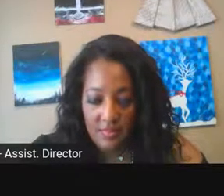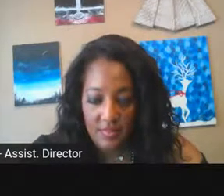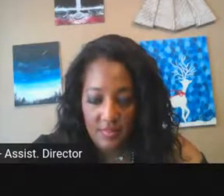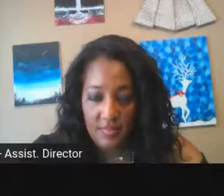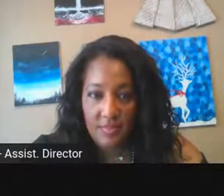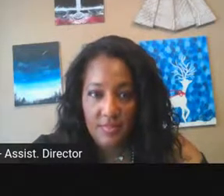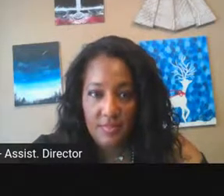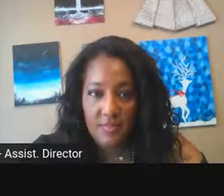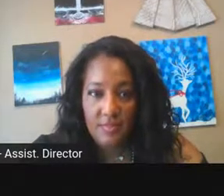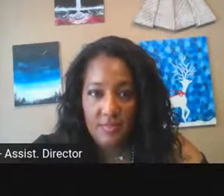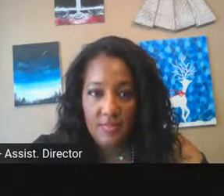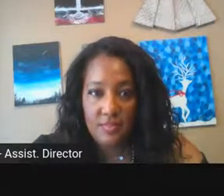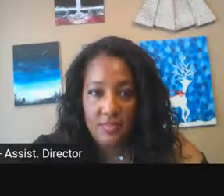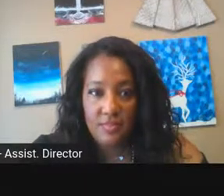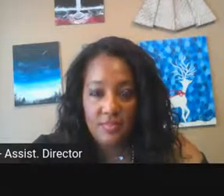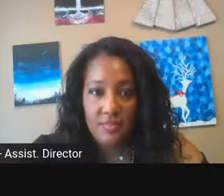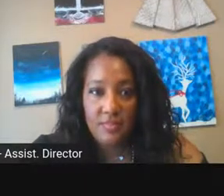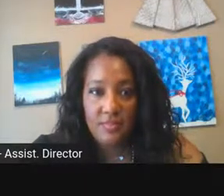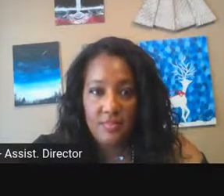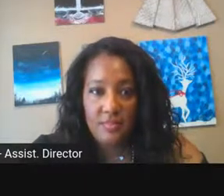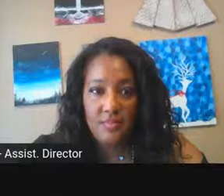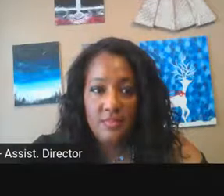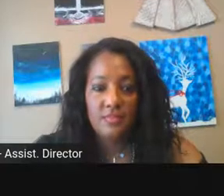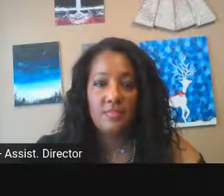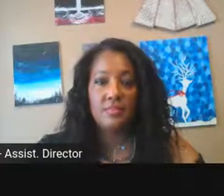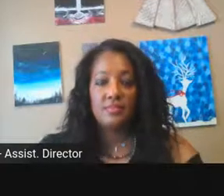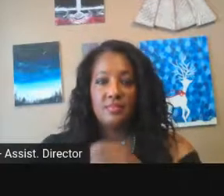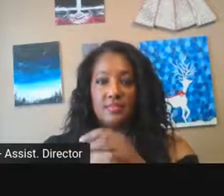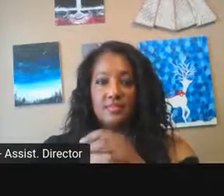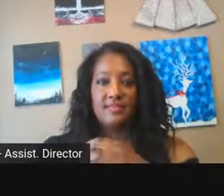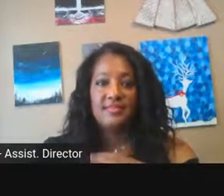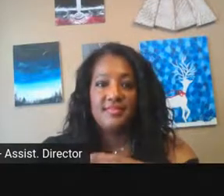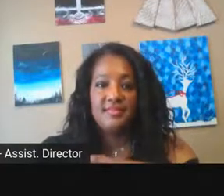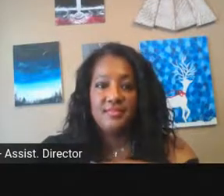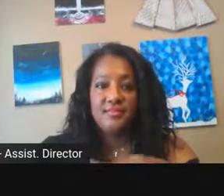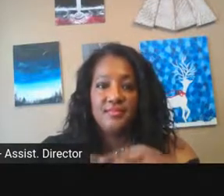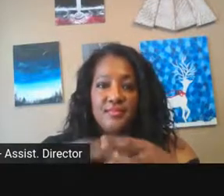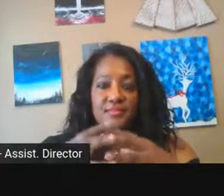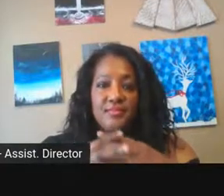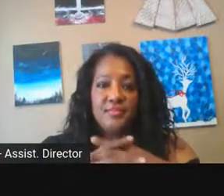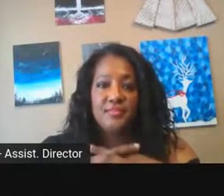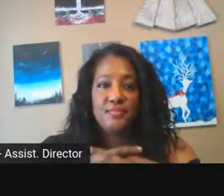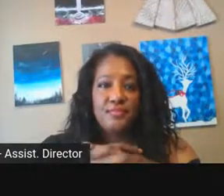more to add to the conversation?